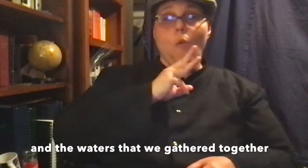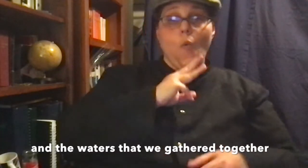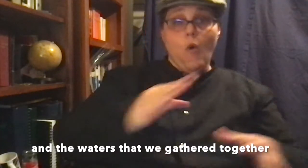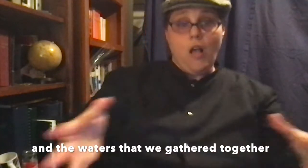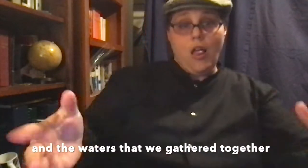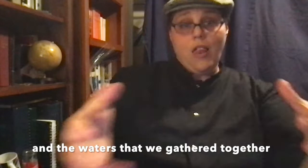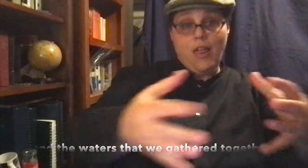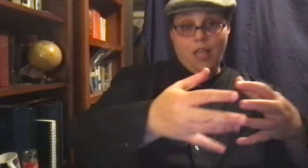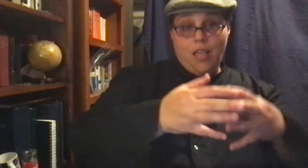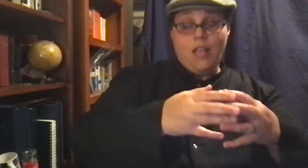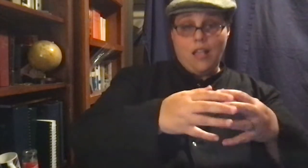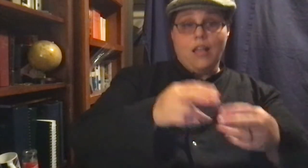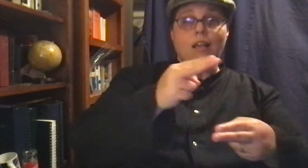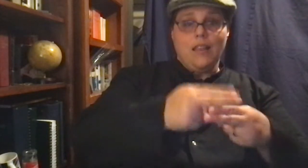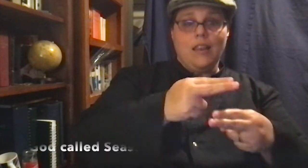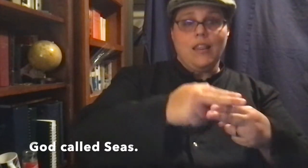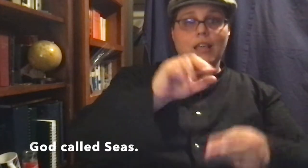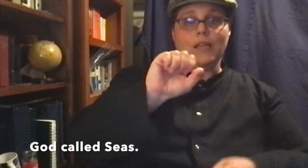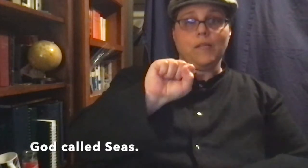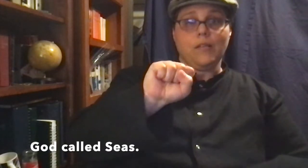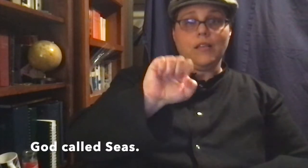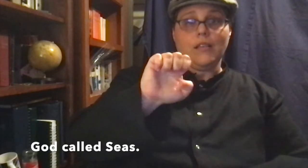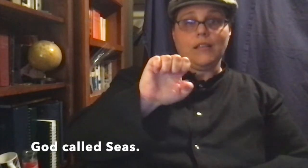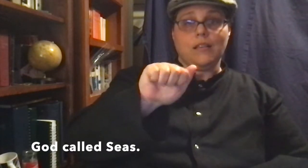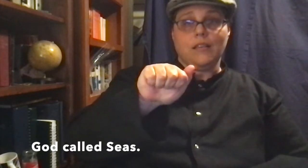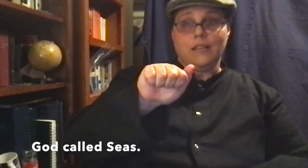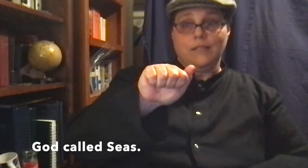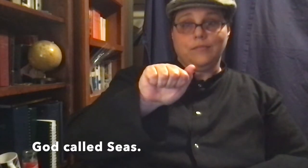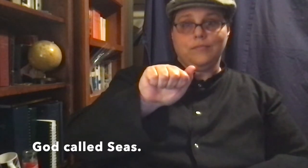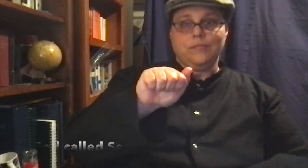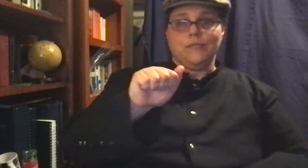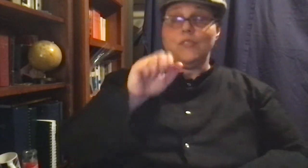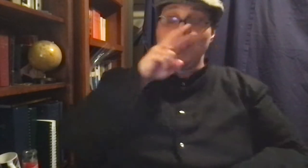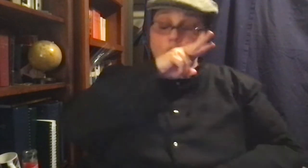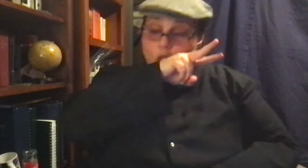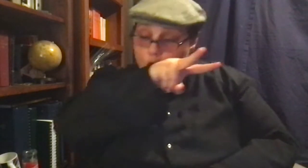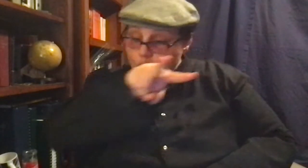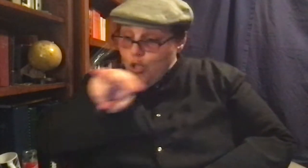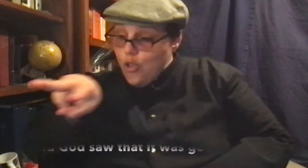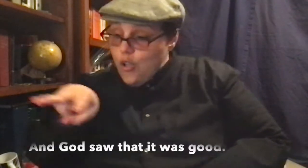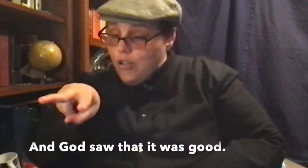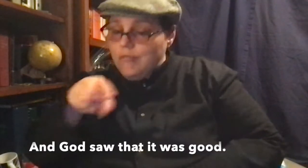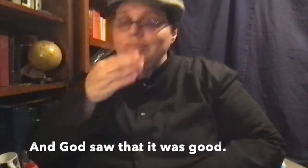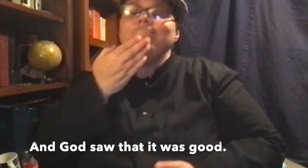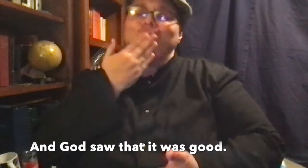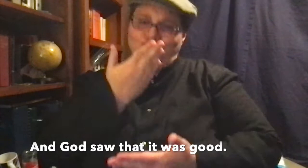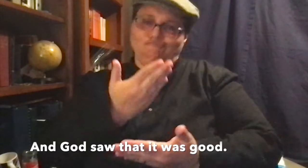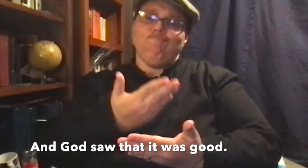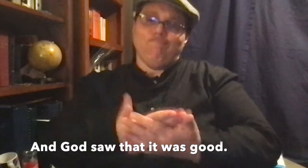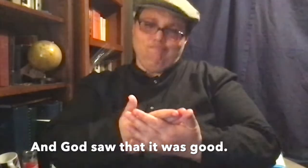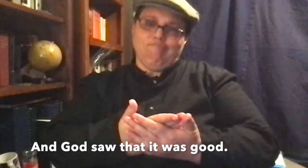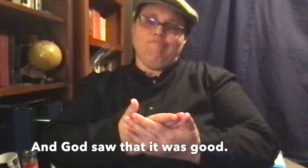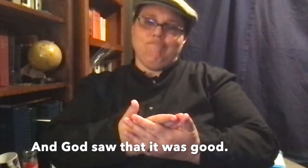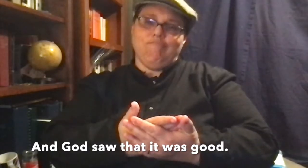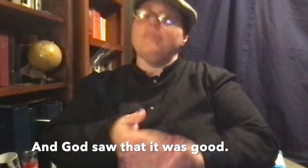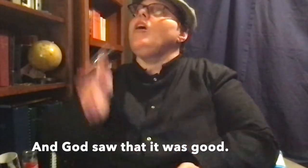And the waters that were gathered together, God called seas. And God saw that it was good.